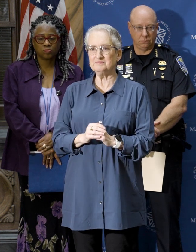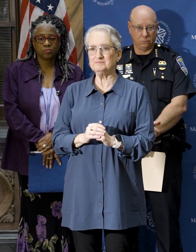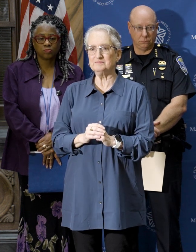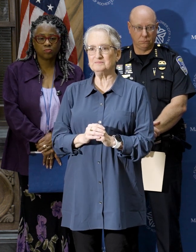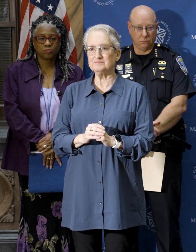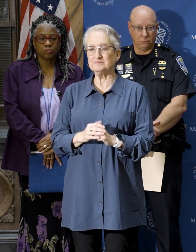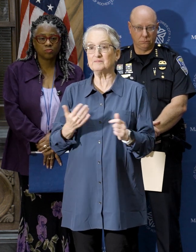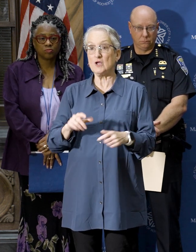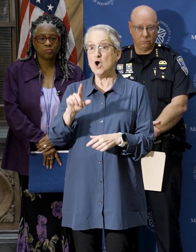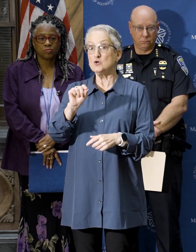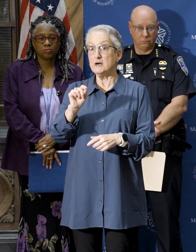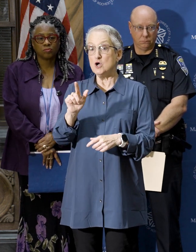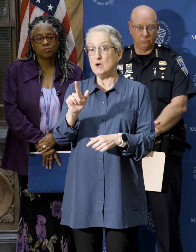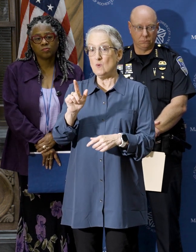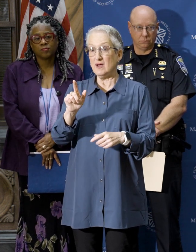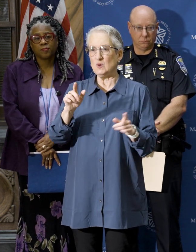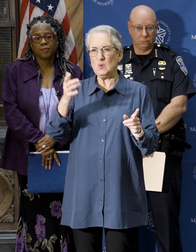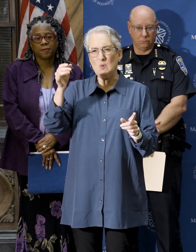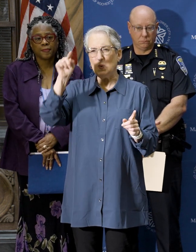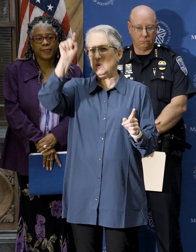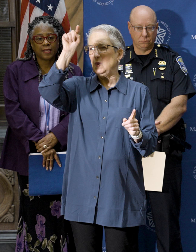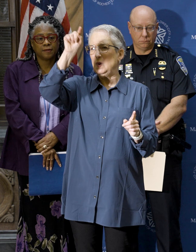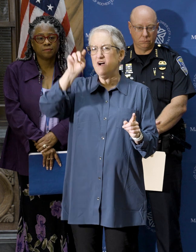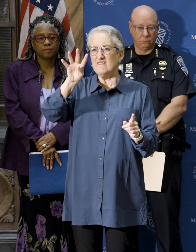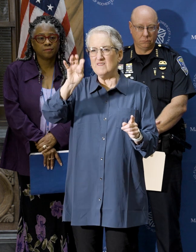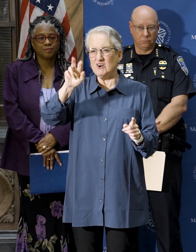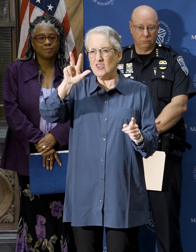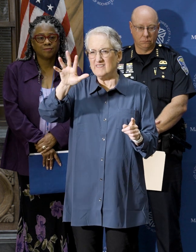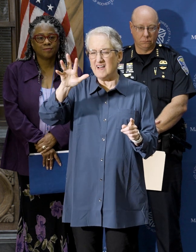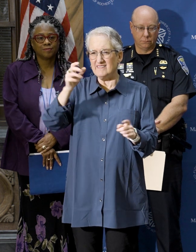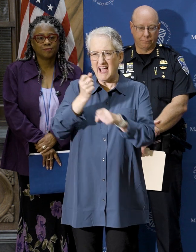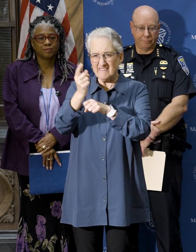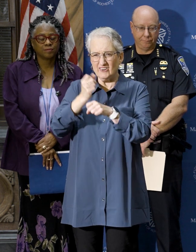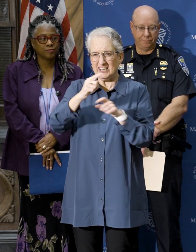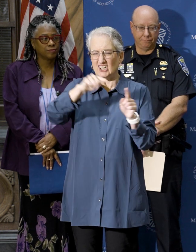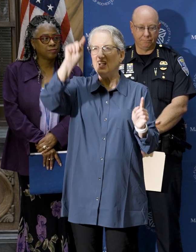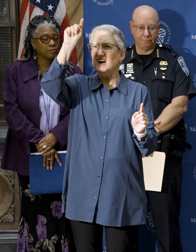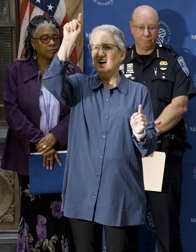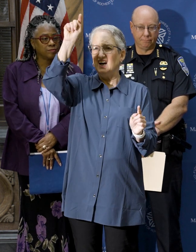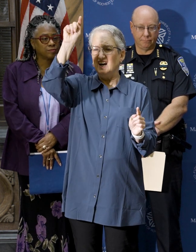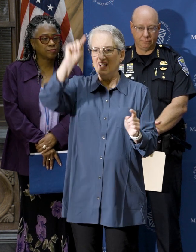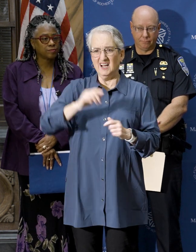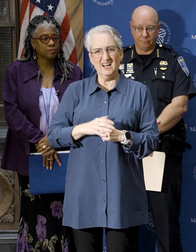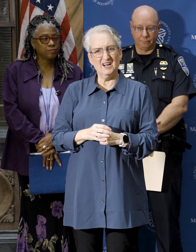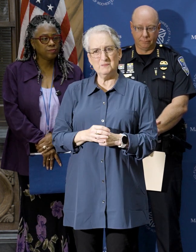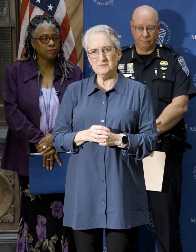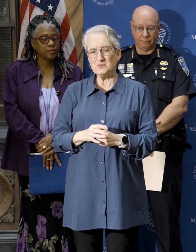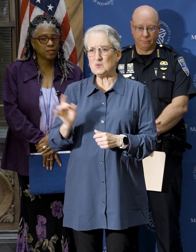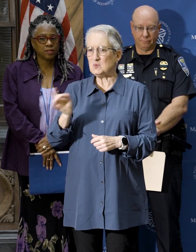was just under 430 shootings per year. Even on a human scale, that is still a significant